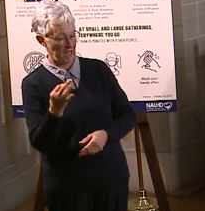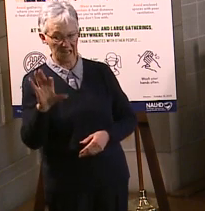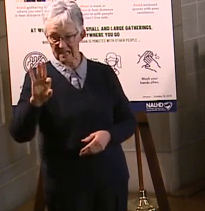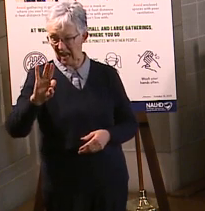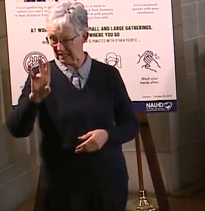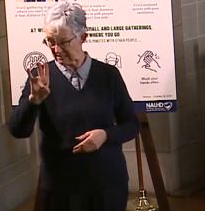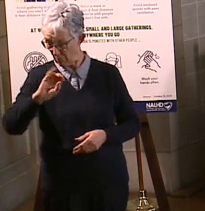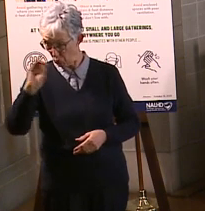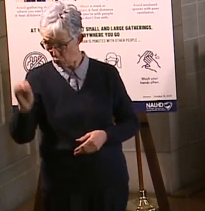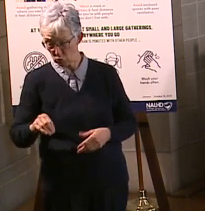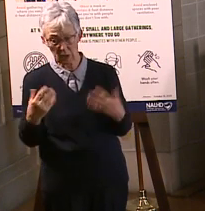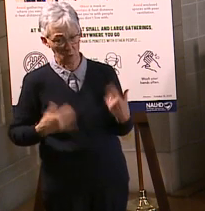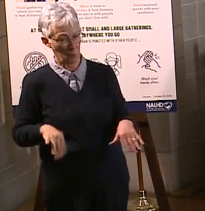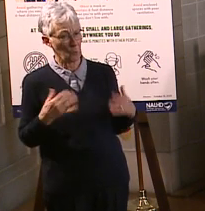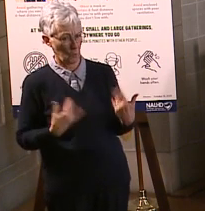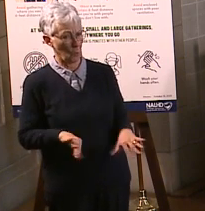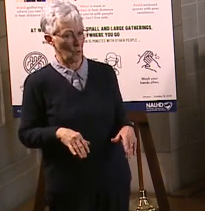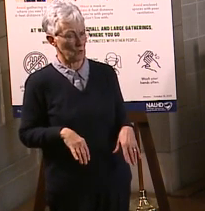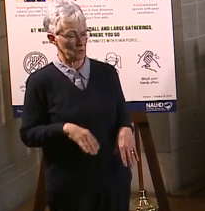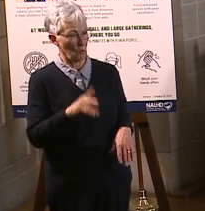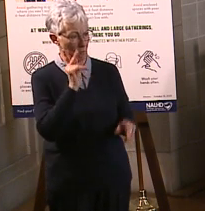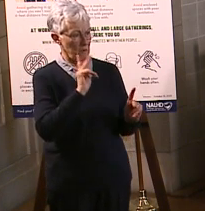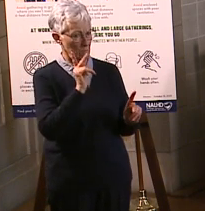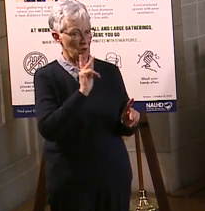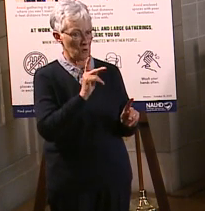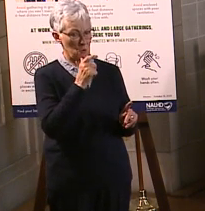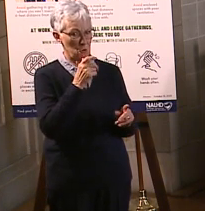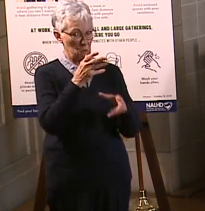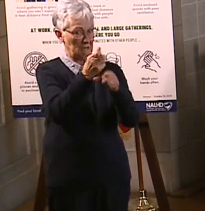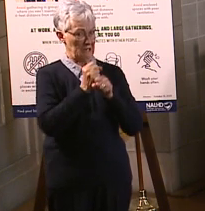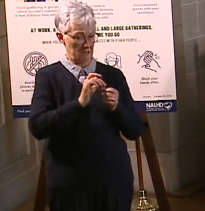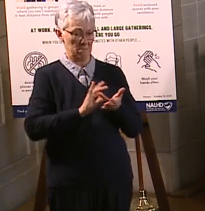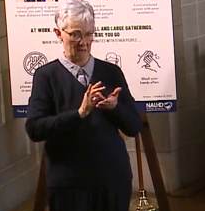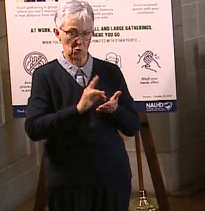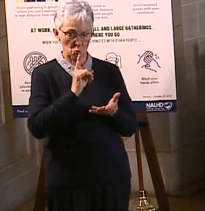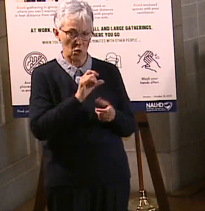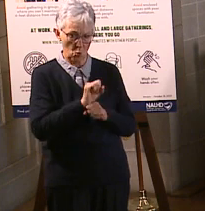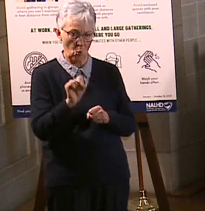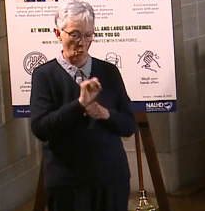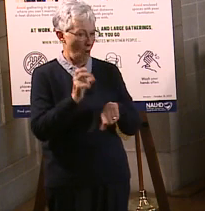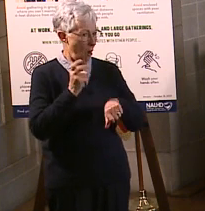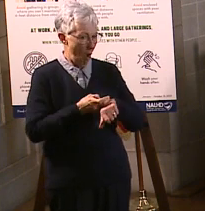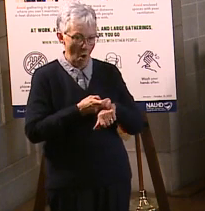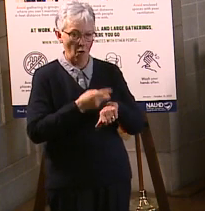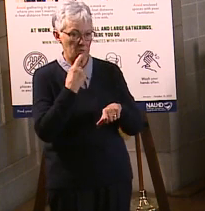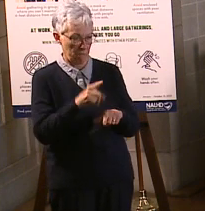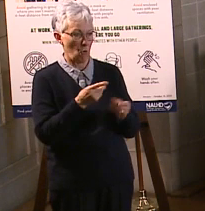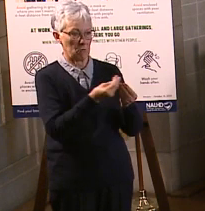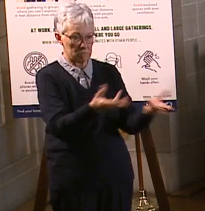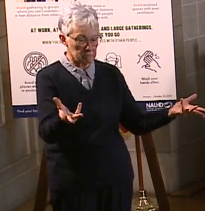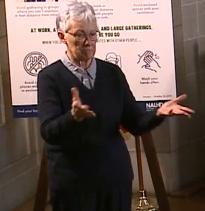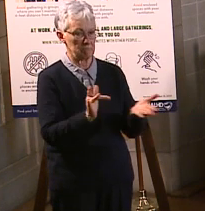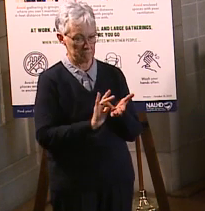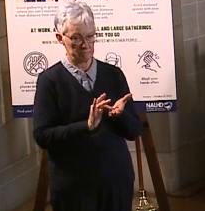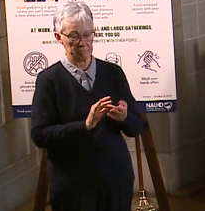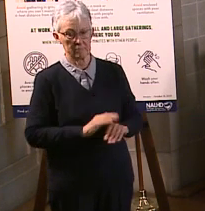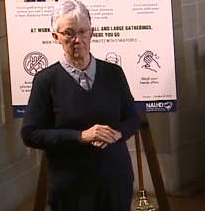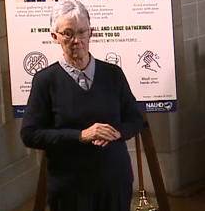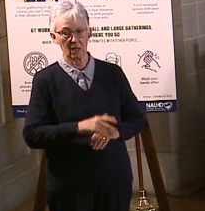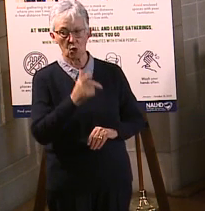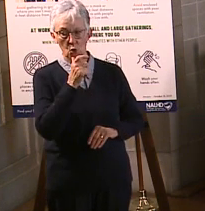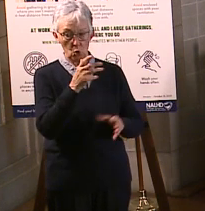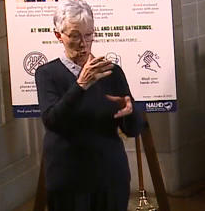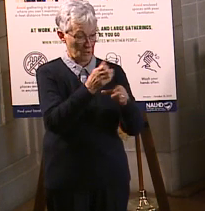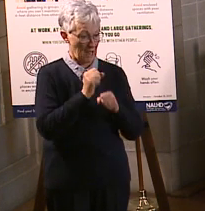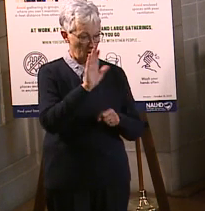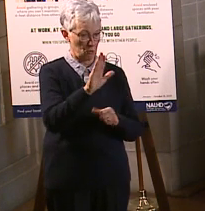really starting to move on them. We're also want to encourage everyone, if you did receive your first dose, we want you to come back and